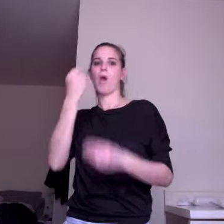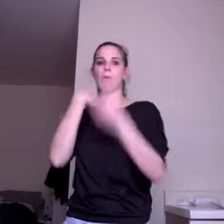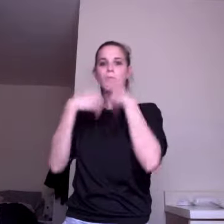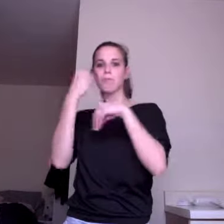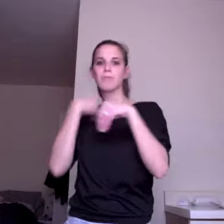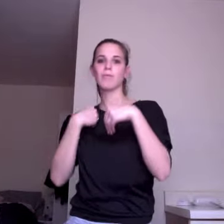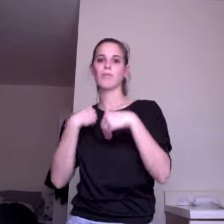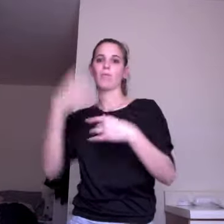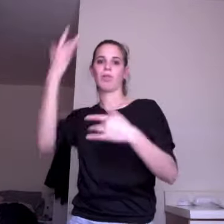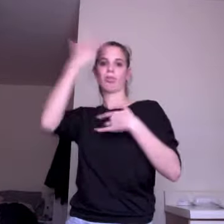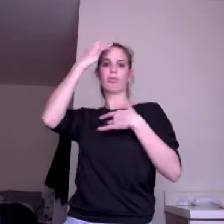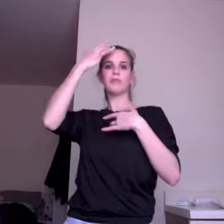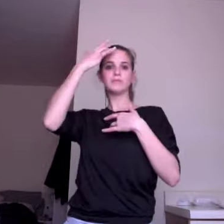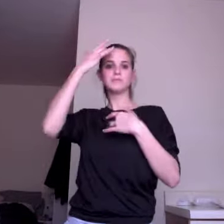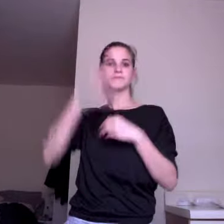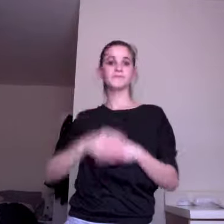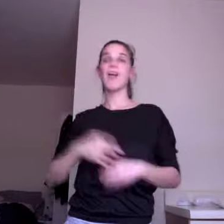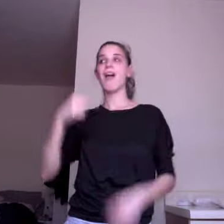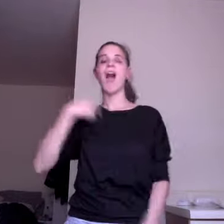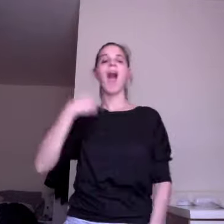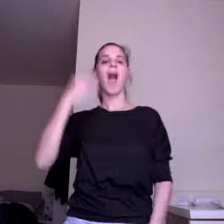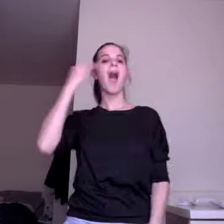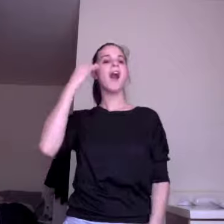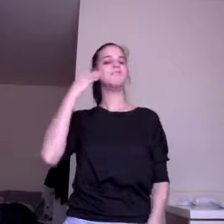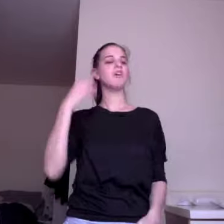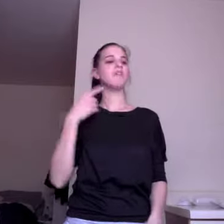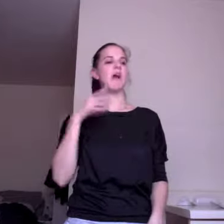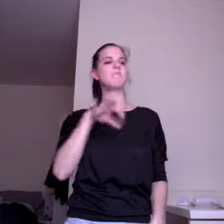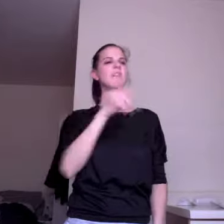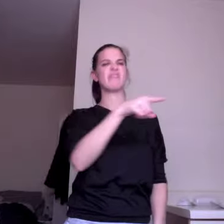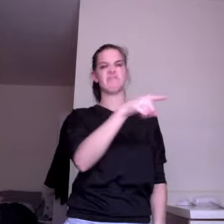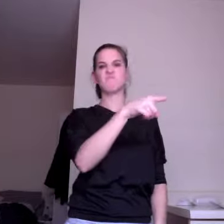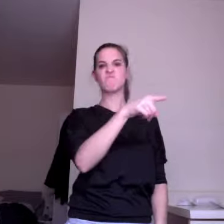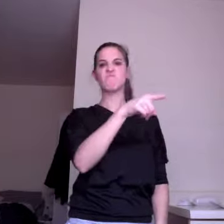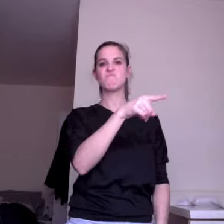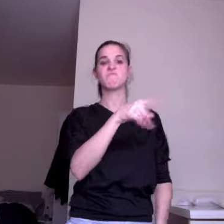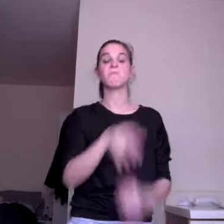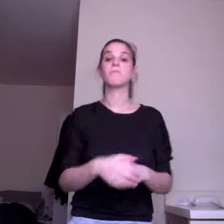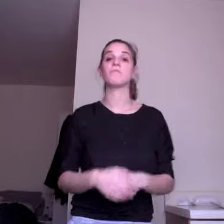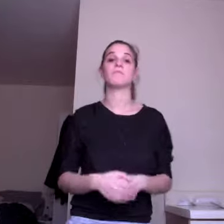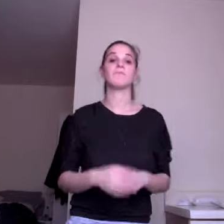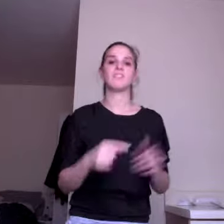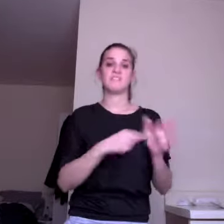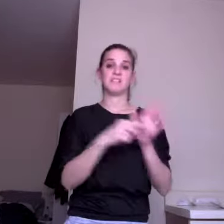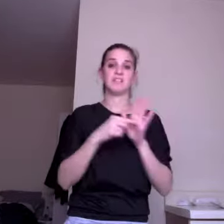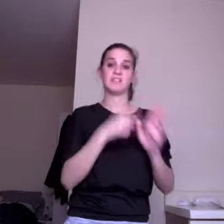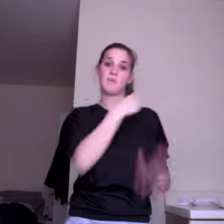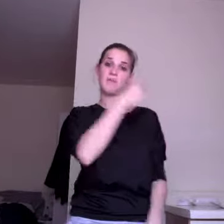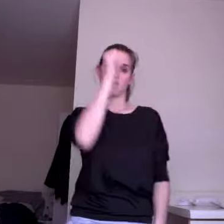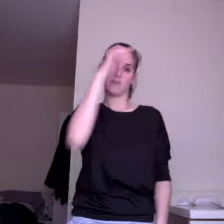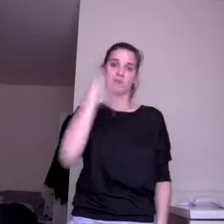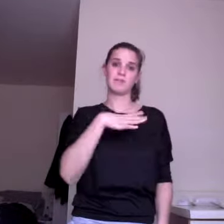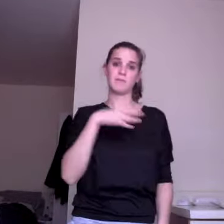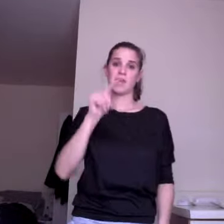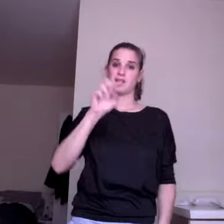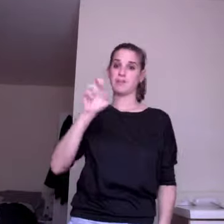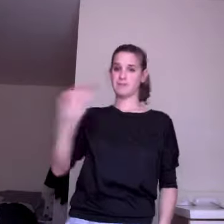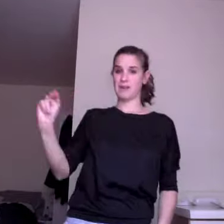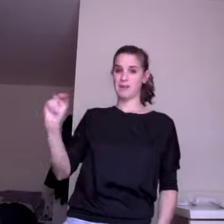know definitely which one I would choose. I want you to know that there are farms out there, like Bill Canner and Sequatchie Coast Farms in Tennessee, whose cows do eat grass and whose